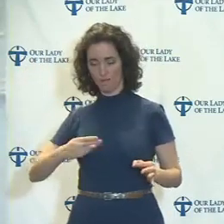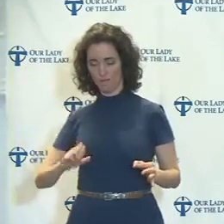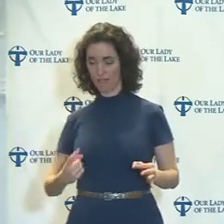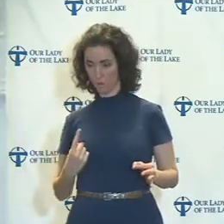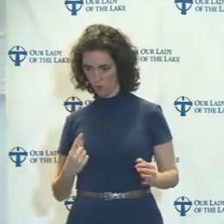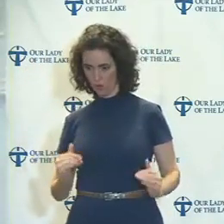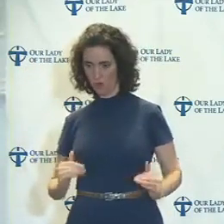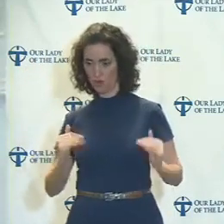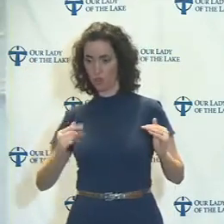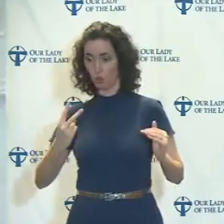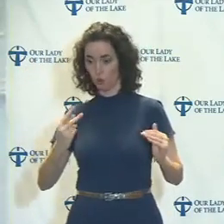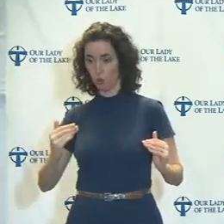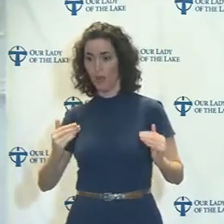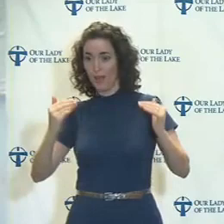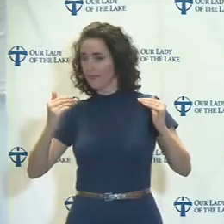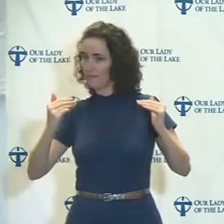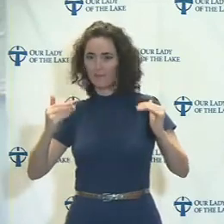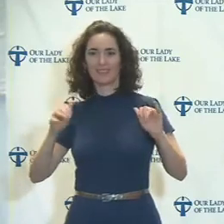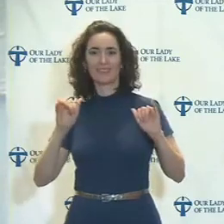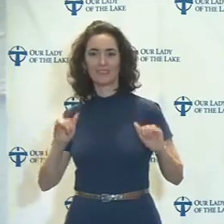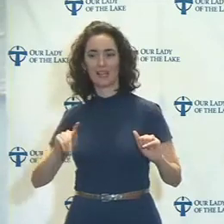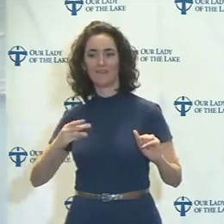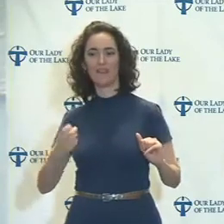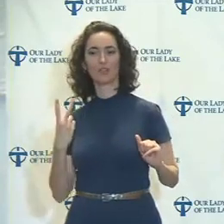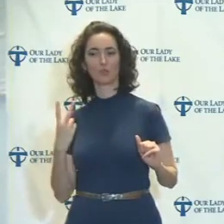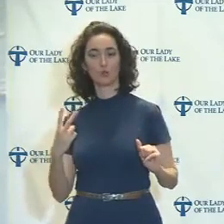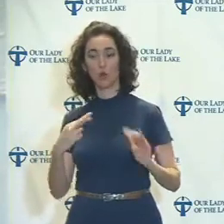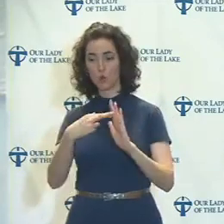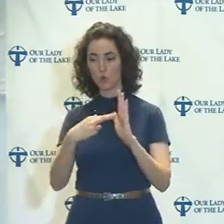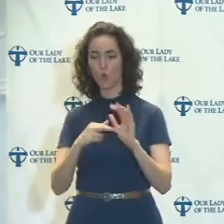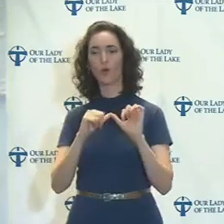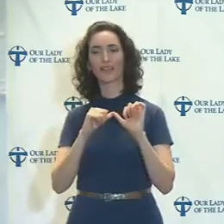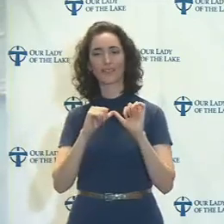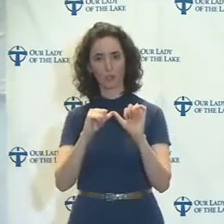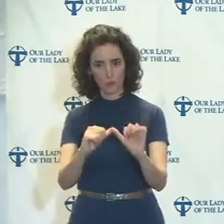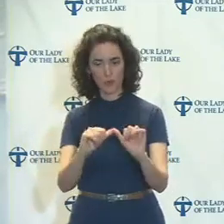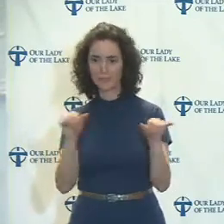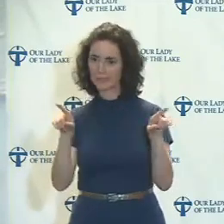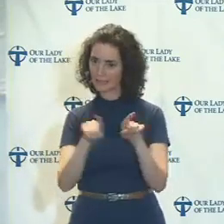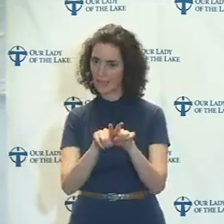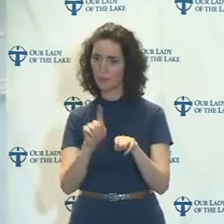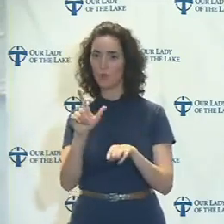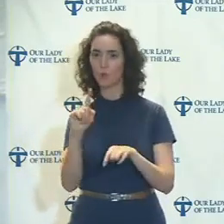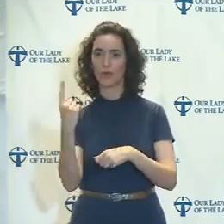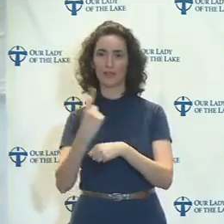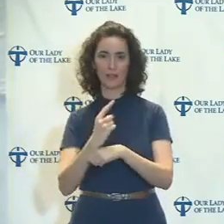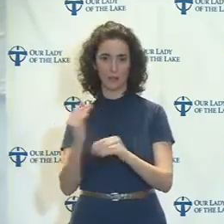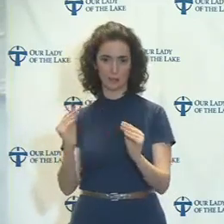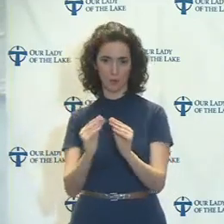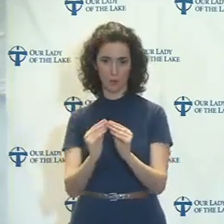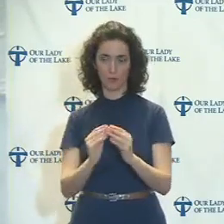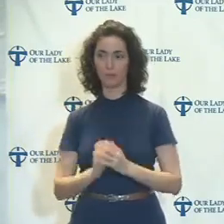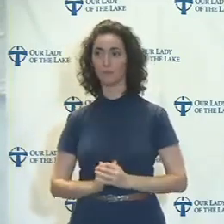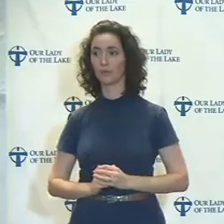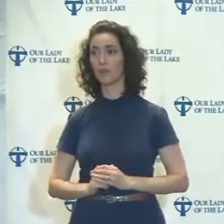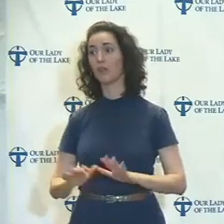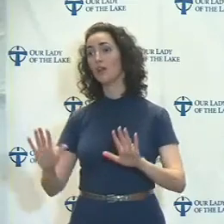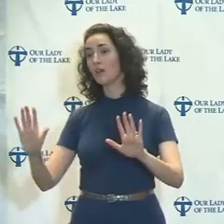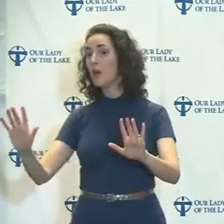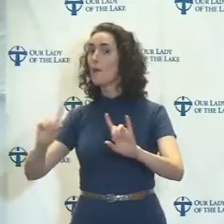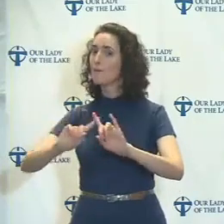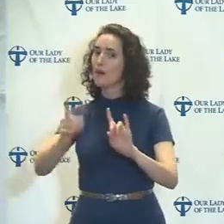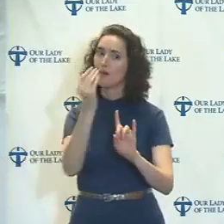2 with the current restrictions in place for 21 more days. And I will tell you that I am very